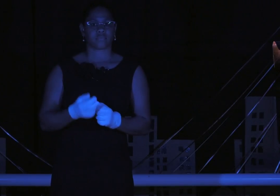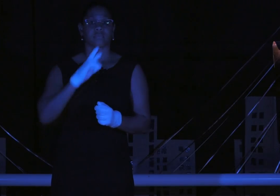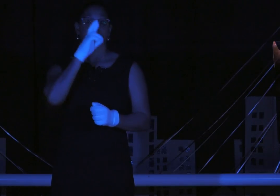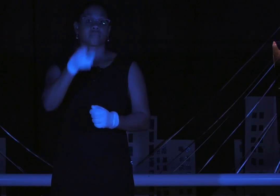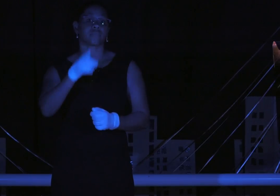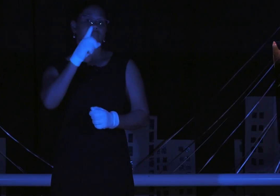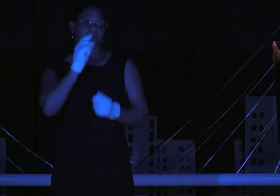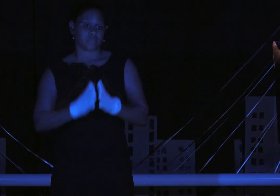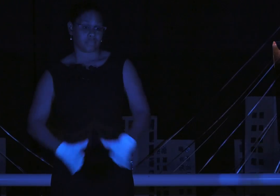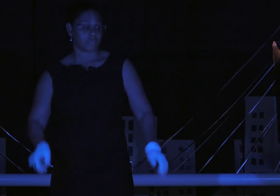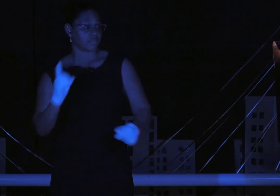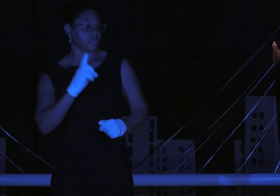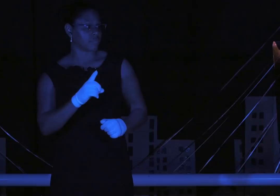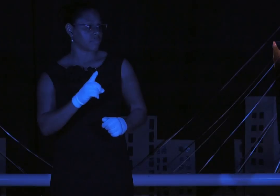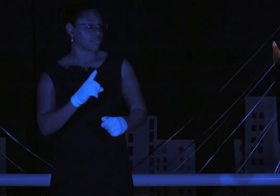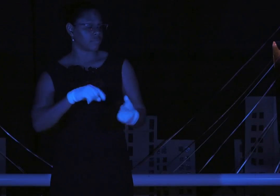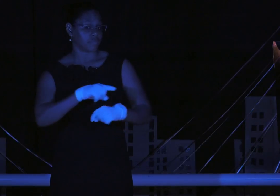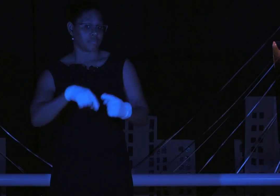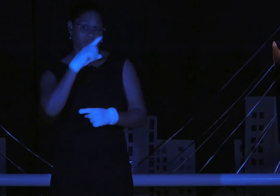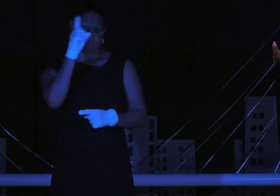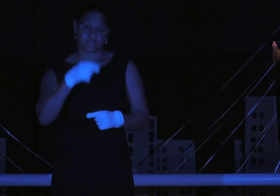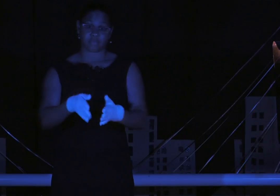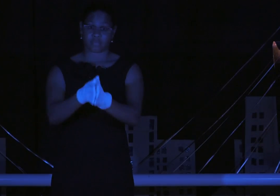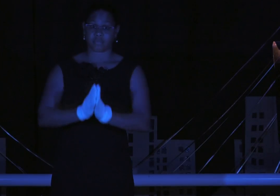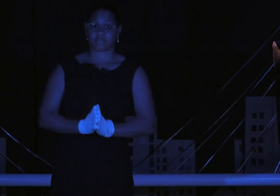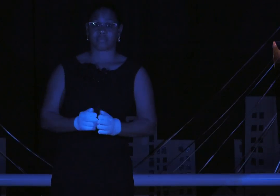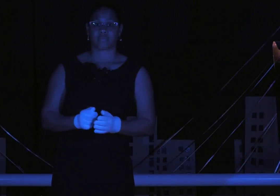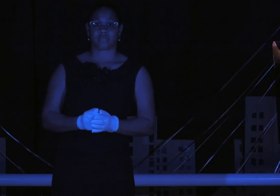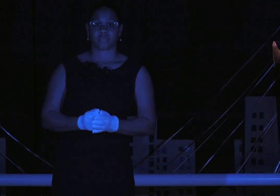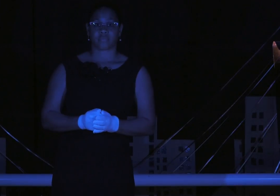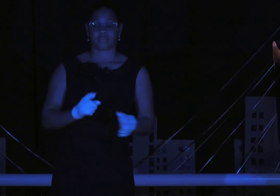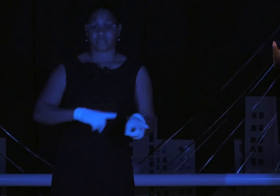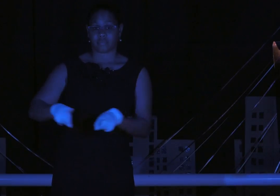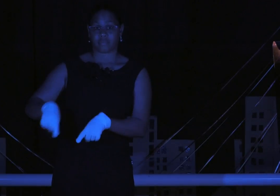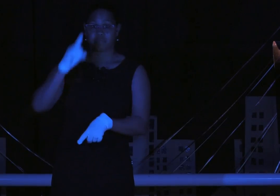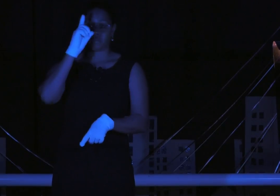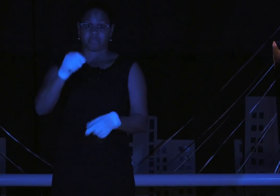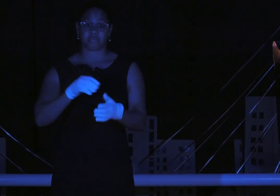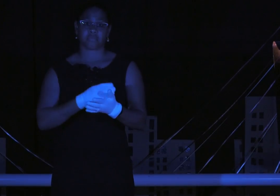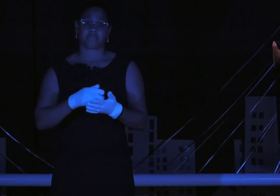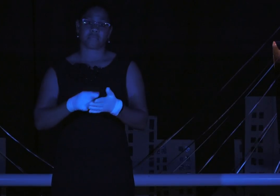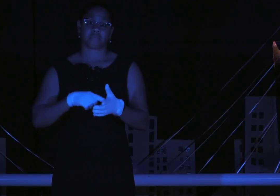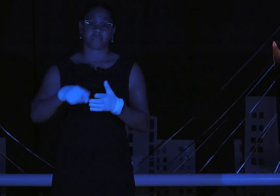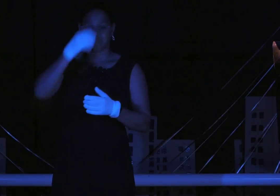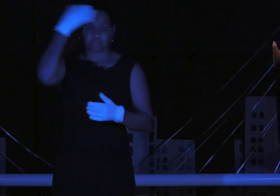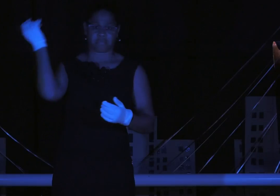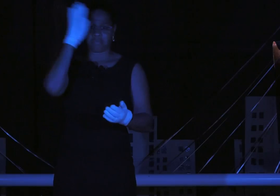one? When a question is asked, do you sometimes sweat in anxiety?